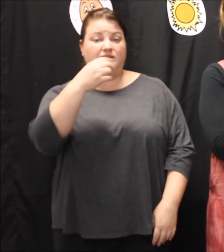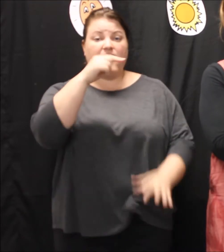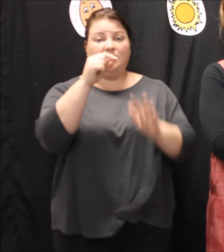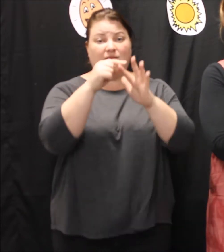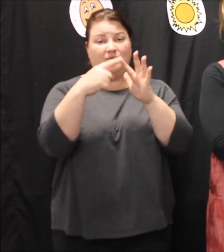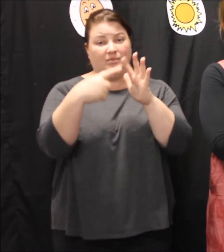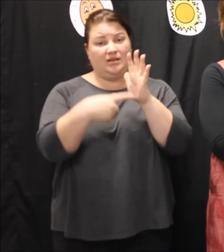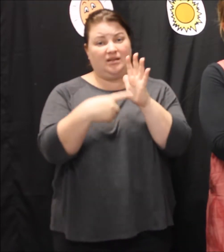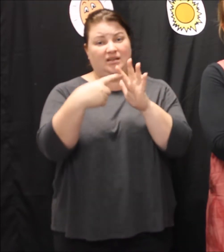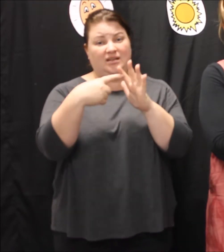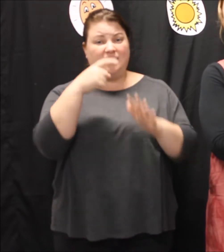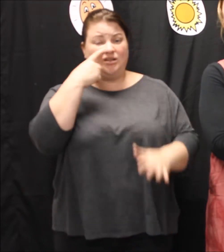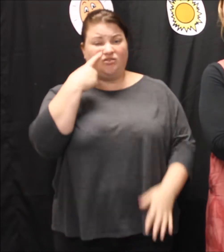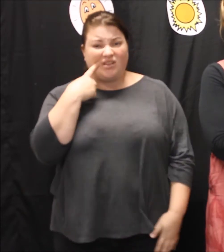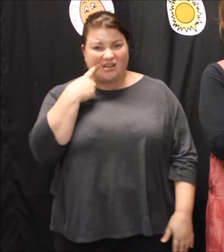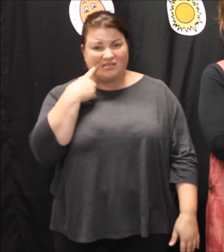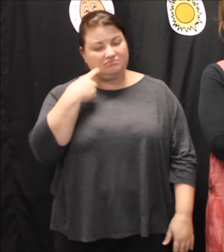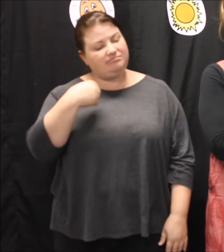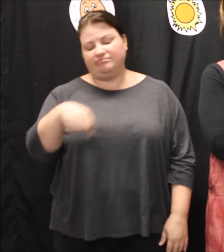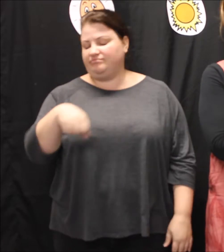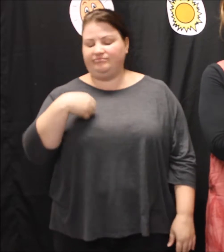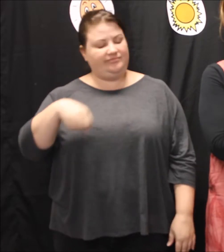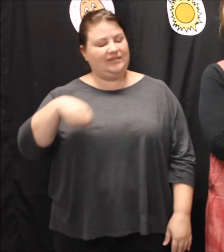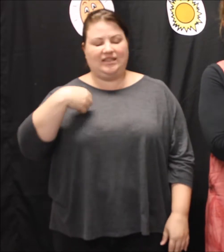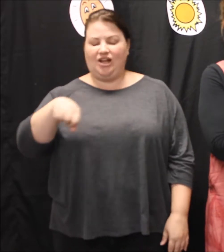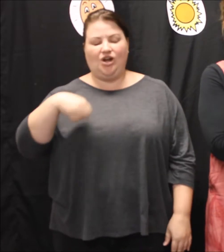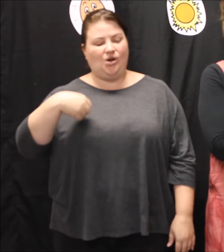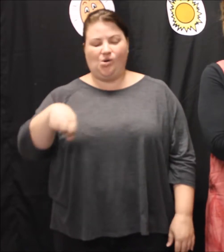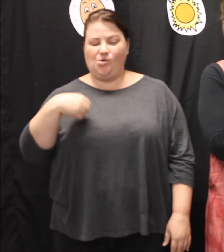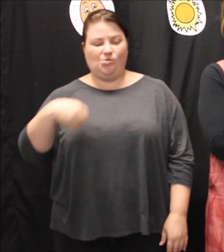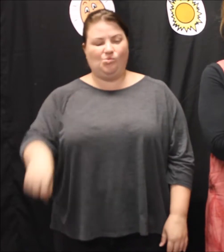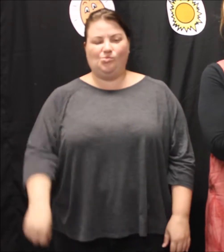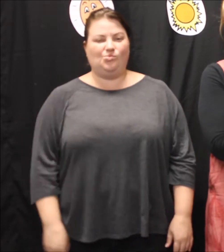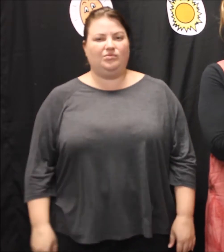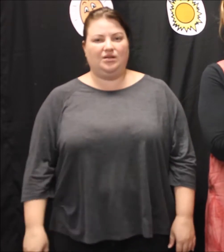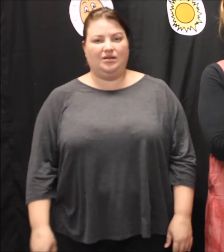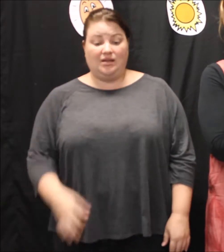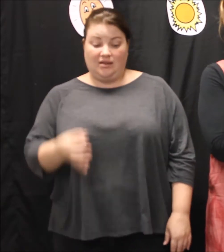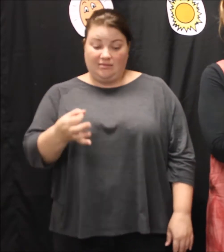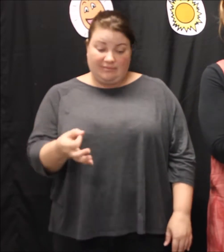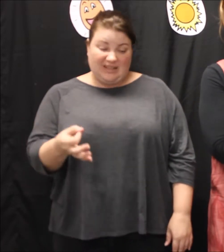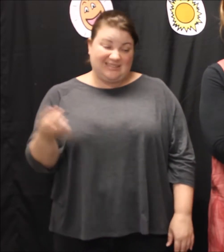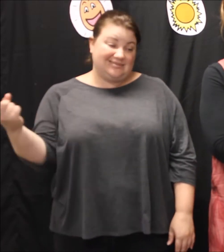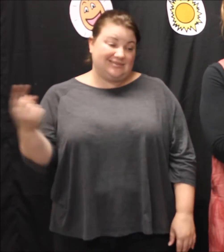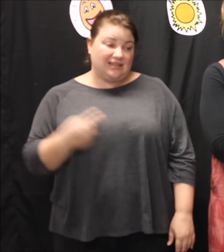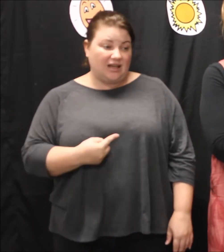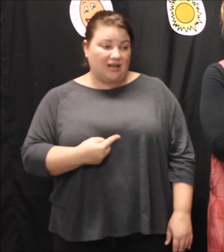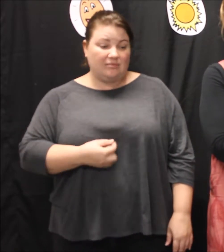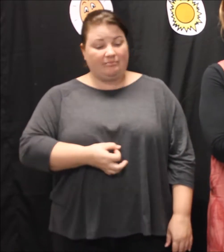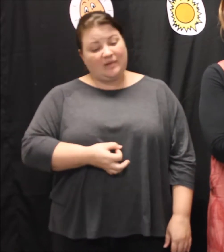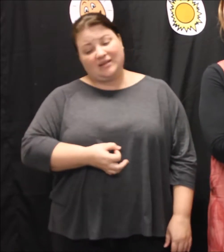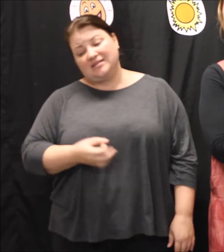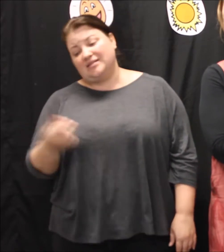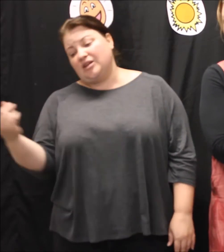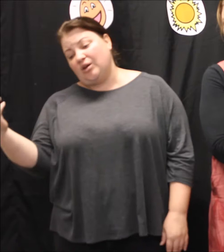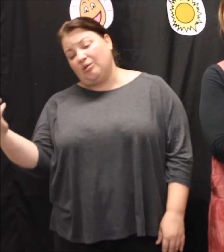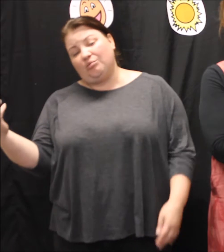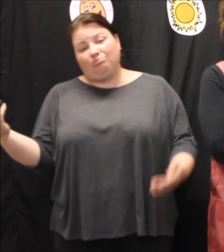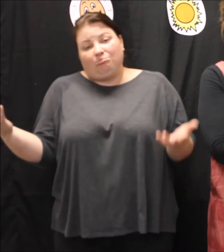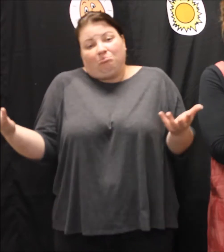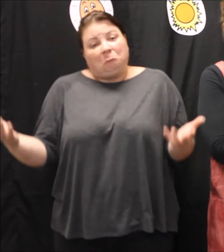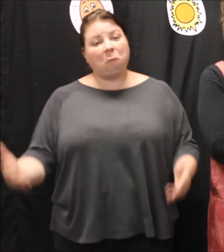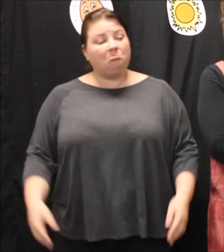cry? Goodness, no. Buttons come and buttons